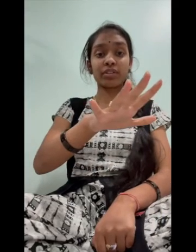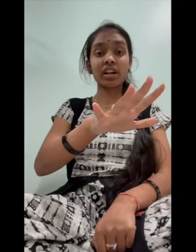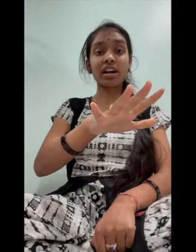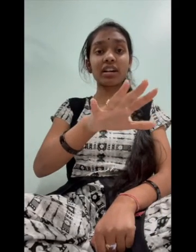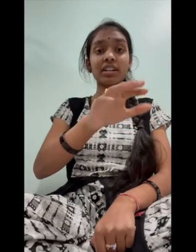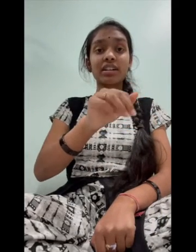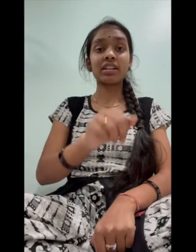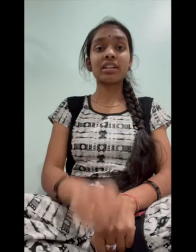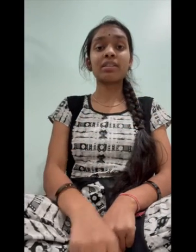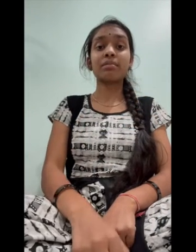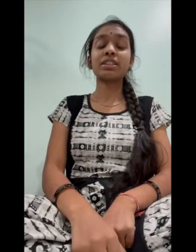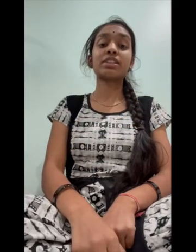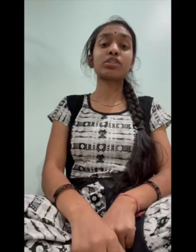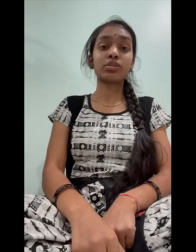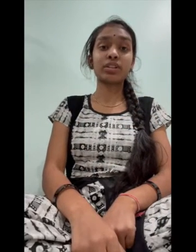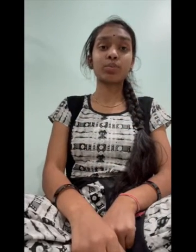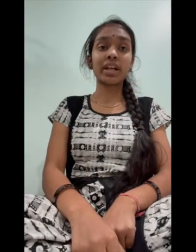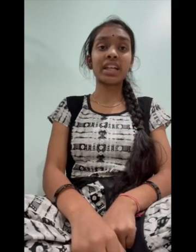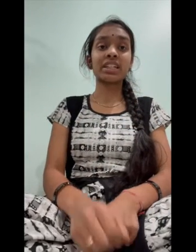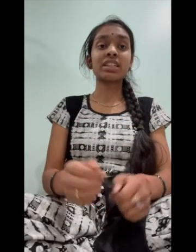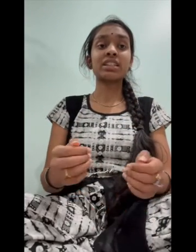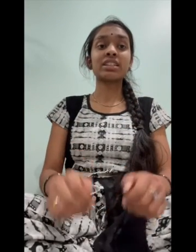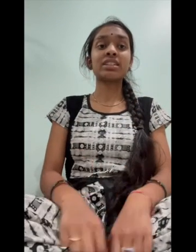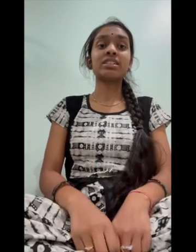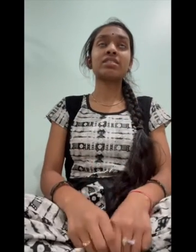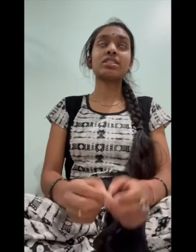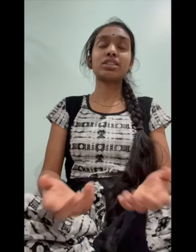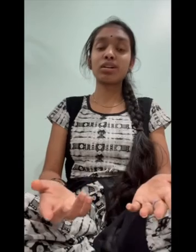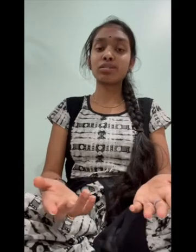that, it means you threw it away. So,